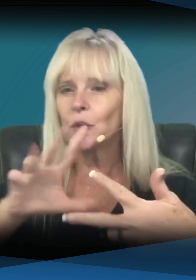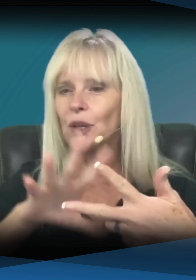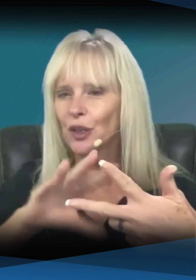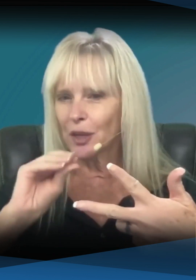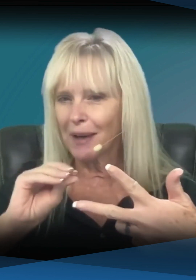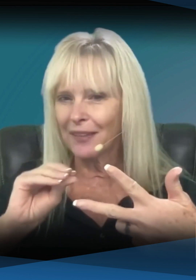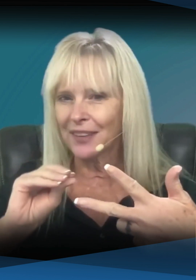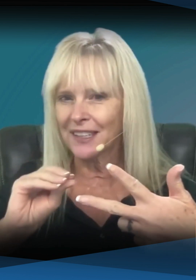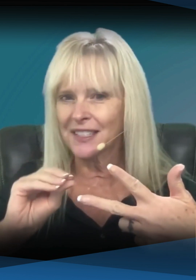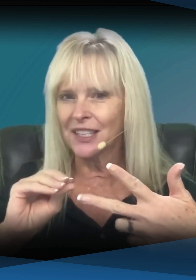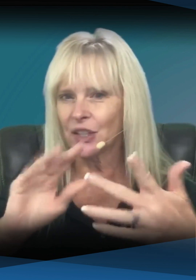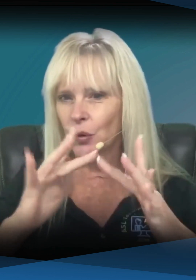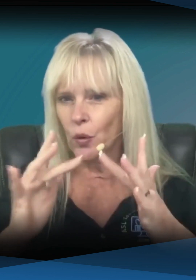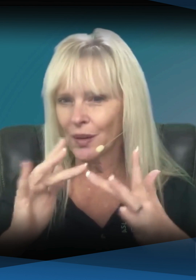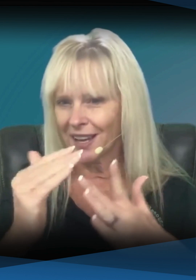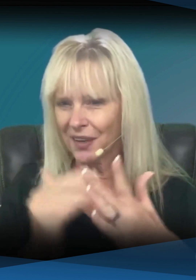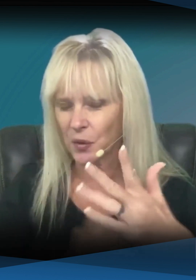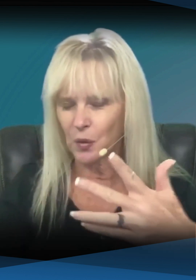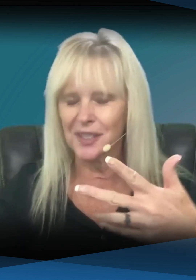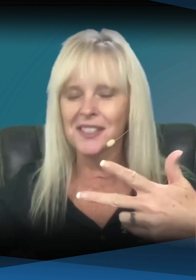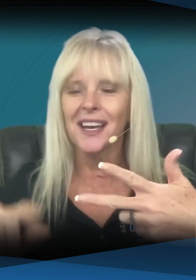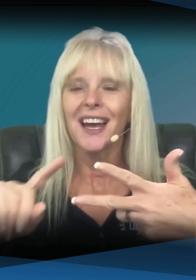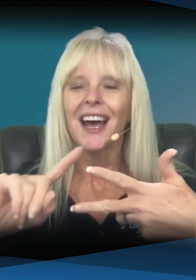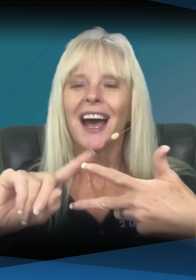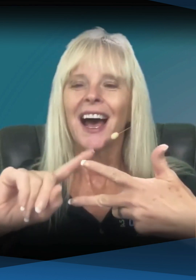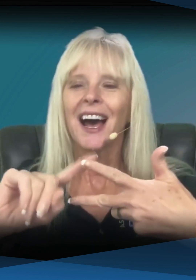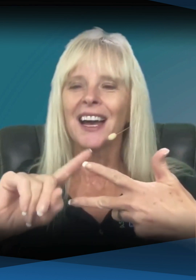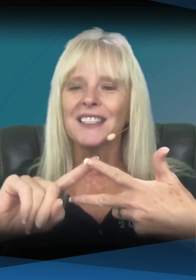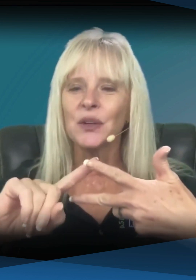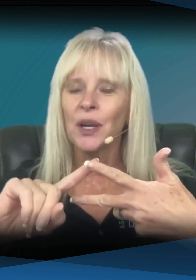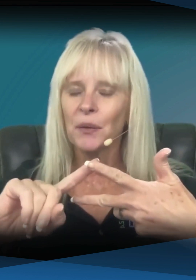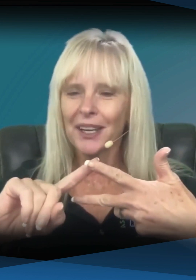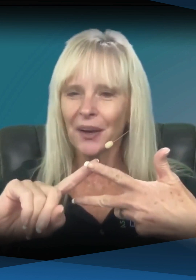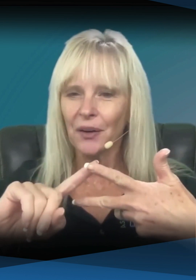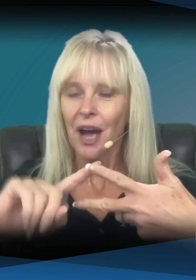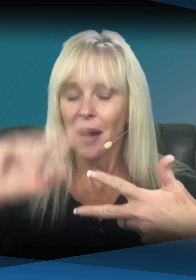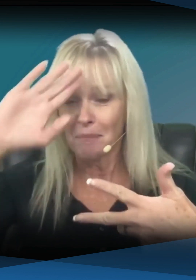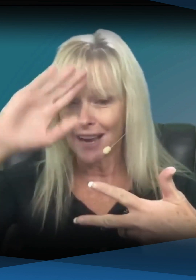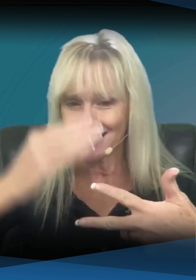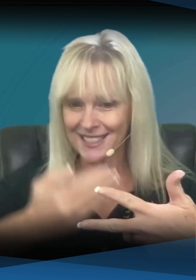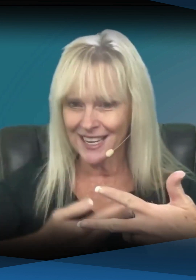learn about this in your online course. So here we go. My son